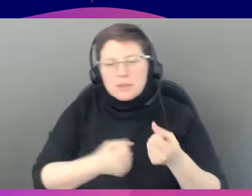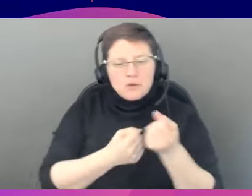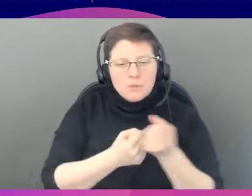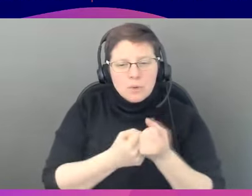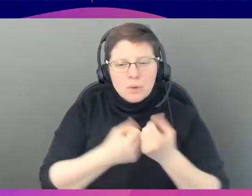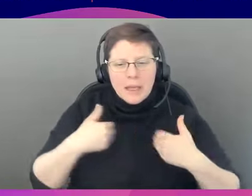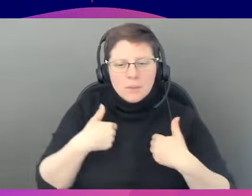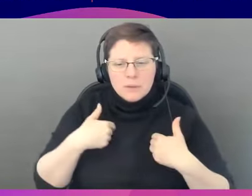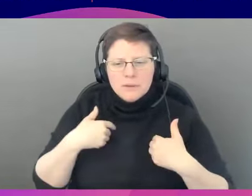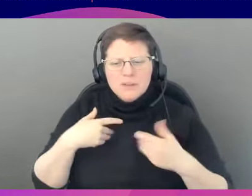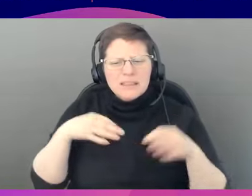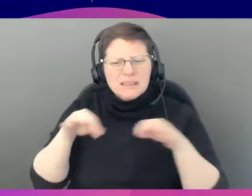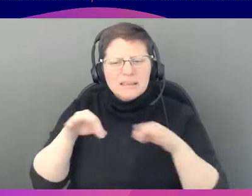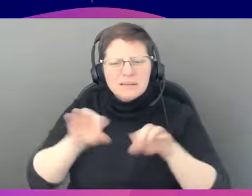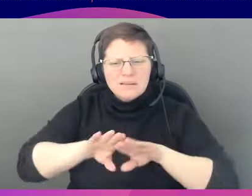animals?